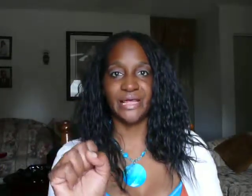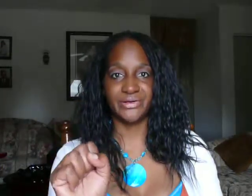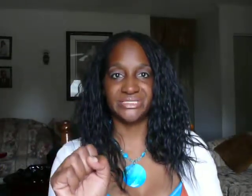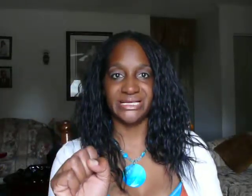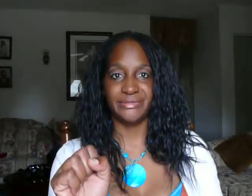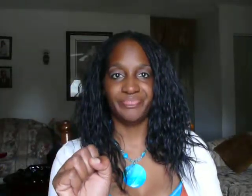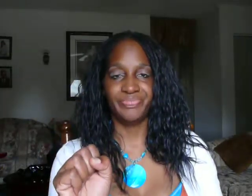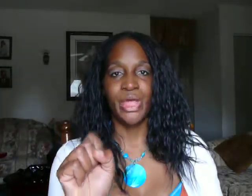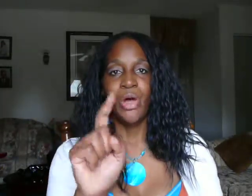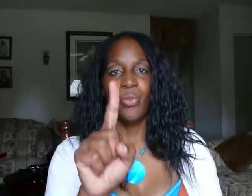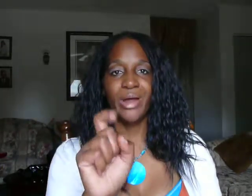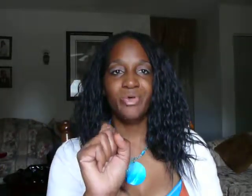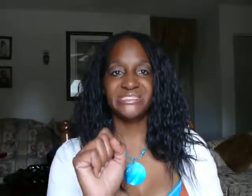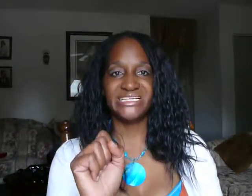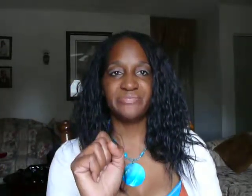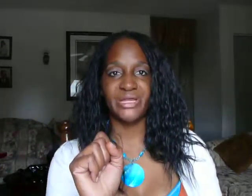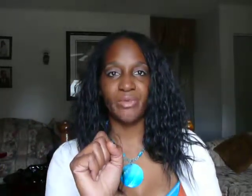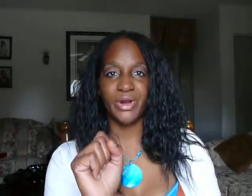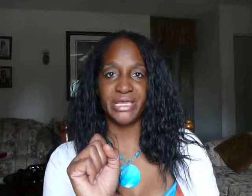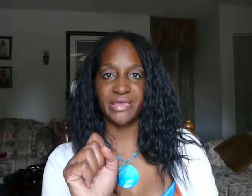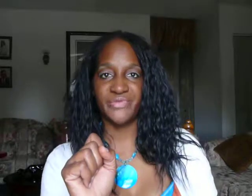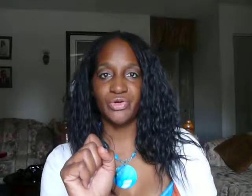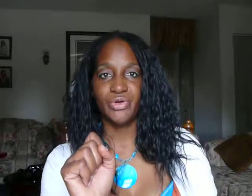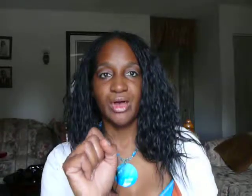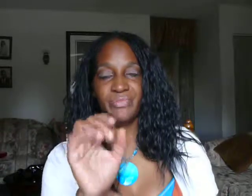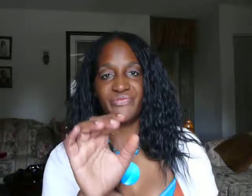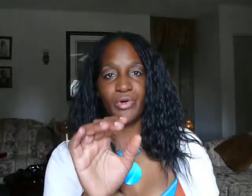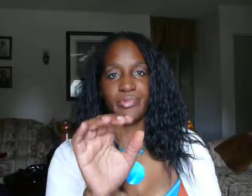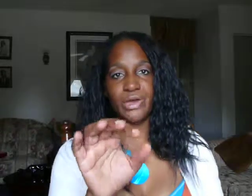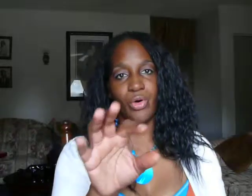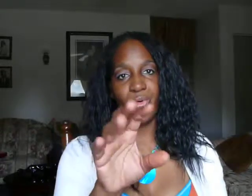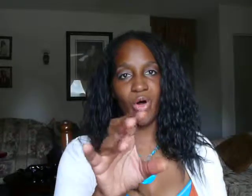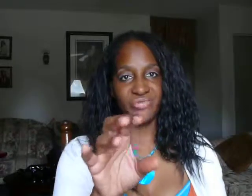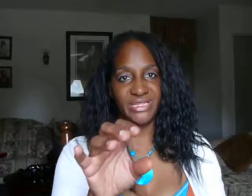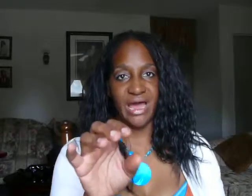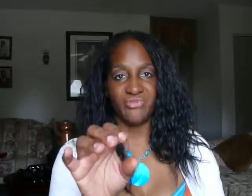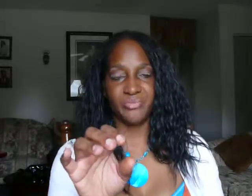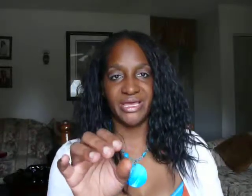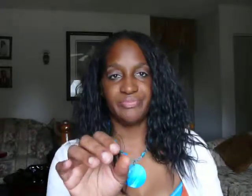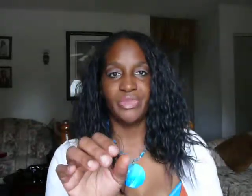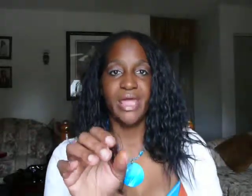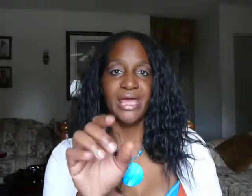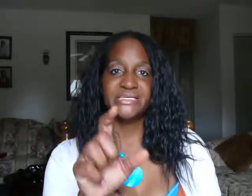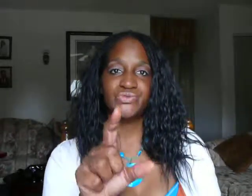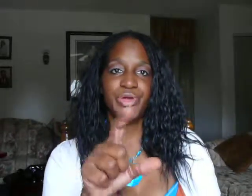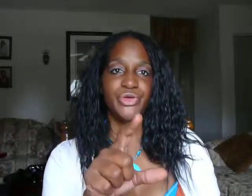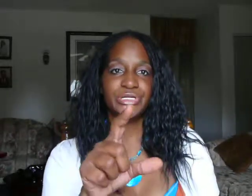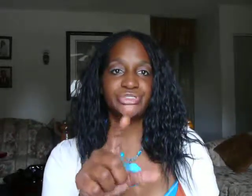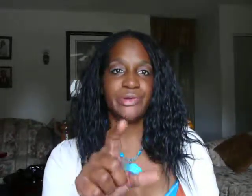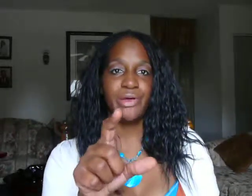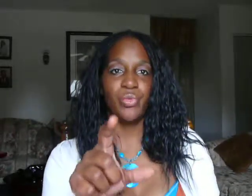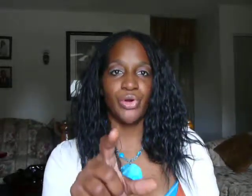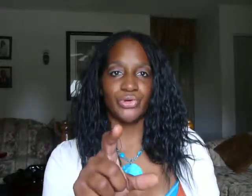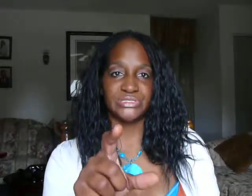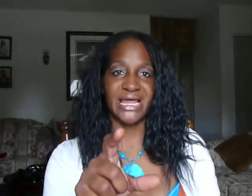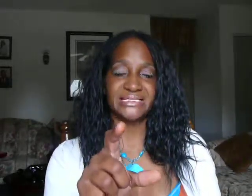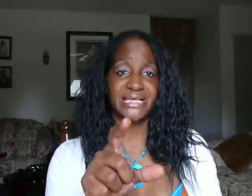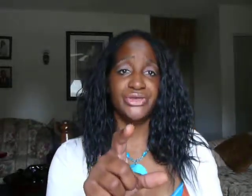letter Z. One more tidbit I want to give you before we go over the alphabet is when you're doing words, like say you do